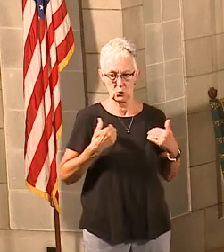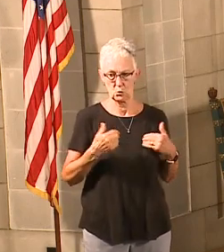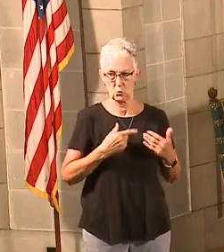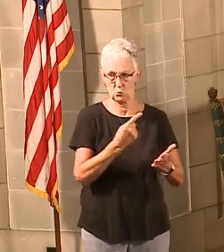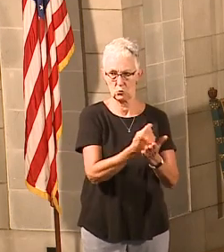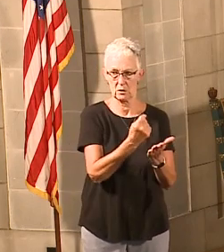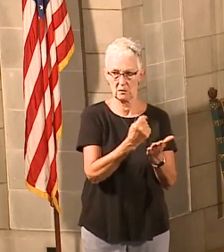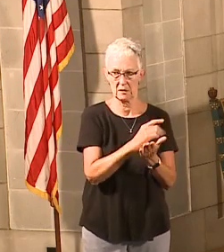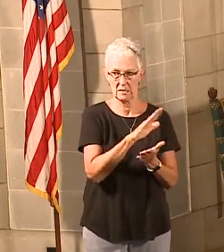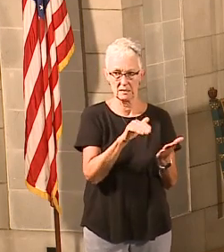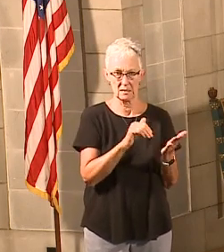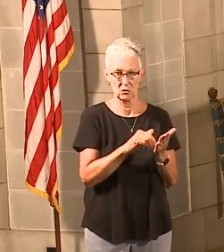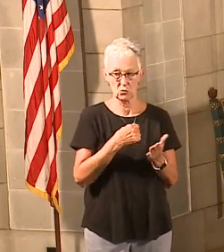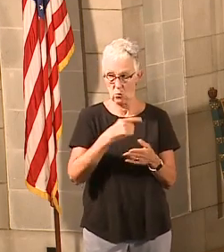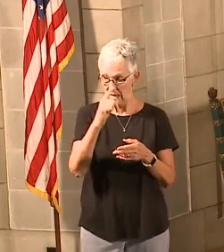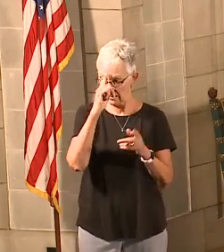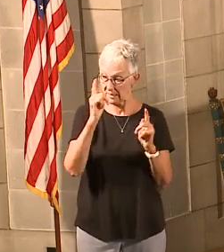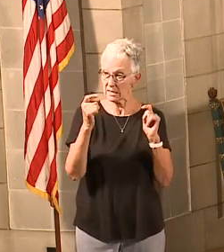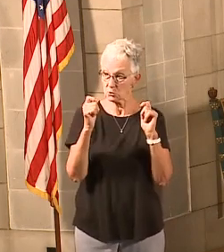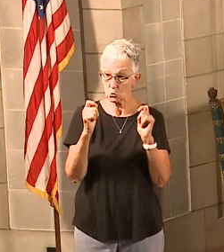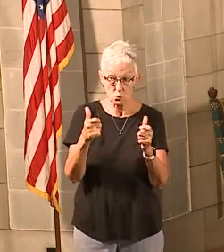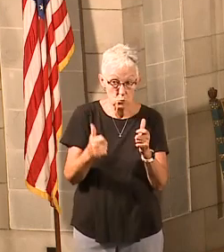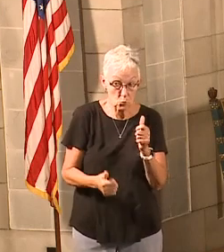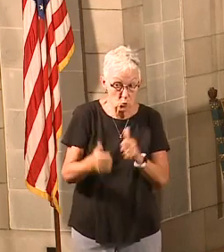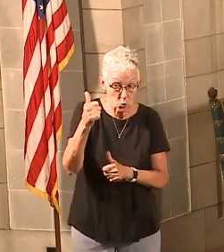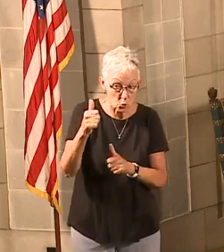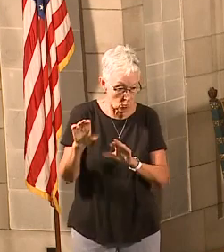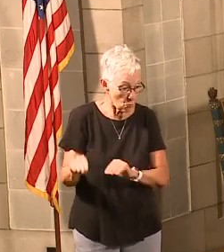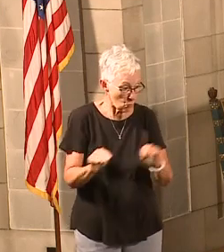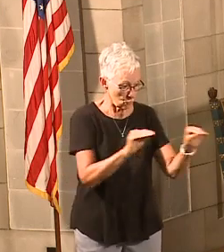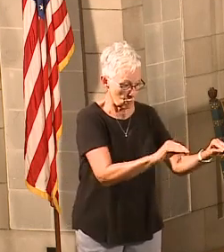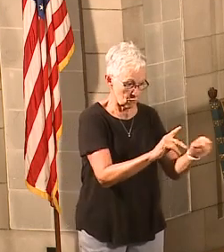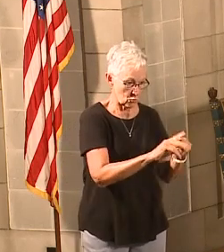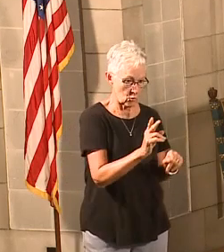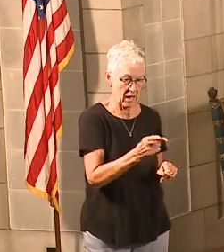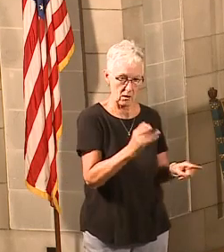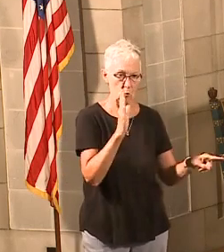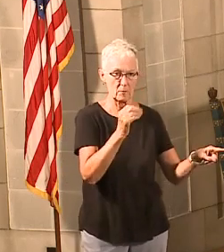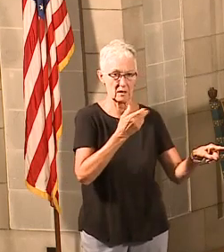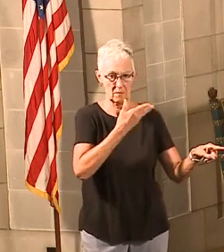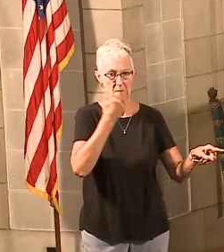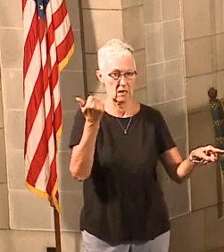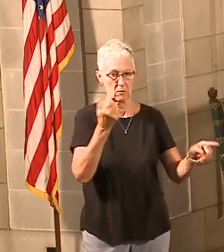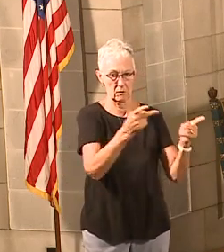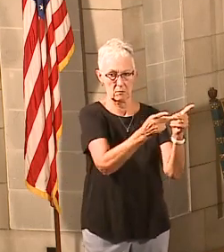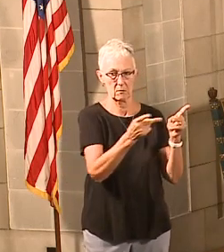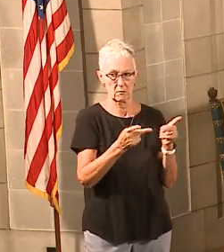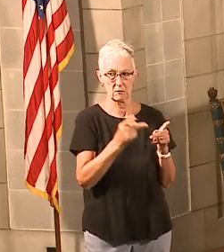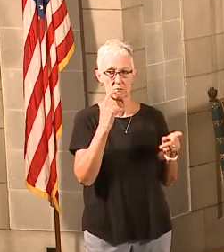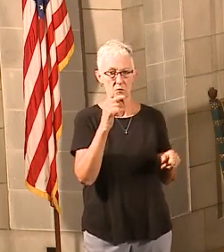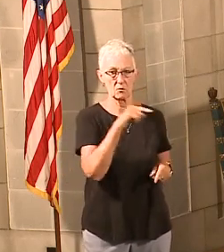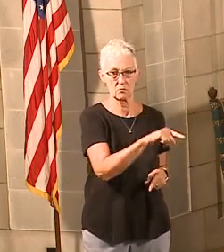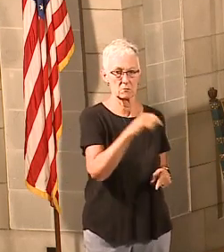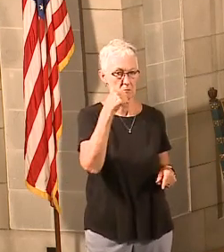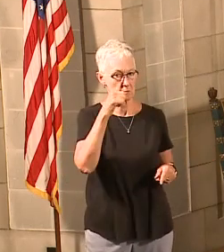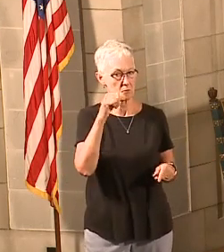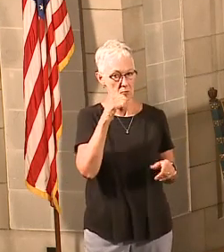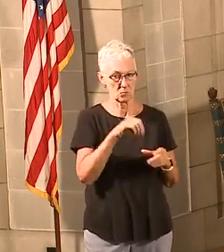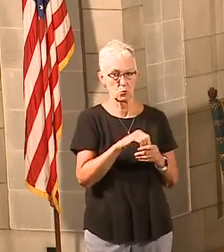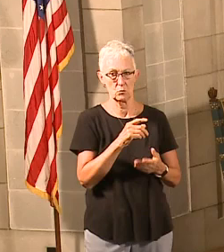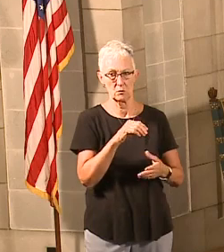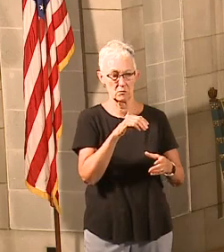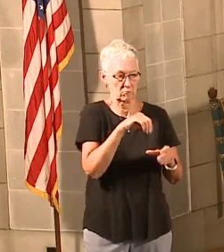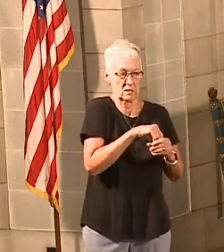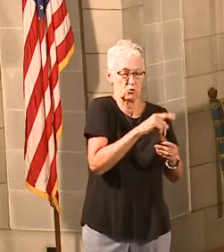So that's really what's driving our decisions. Like I said, we gave the mayor a courtesy briefing, but this is really about the best interest of the girls. And that's what DHHS is going to